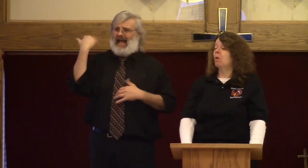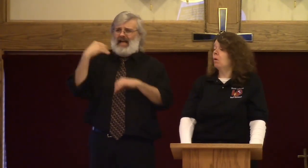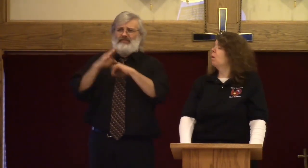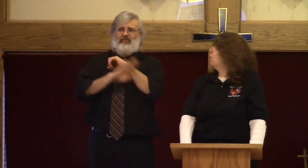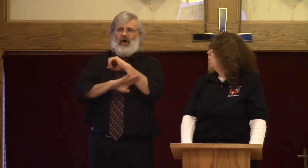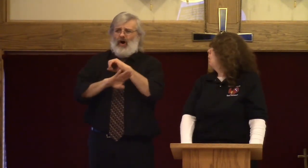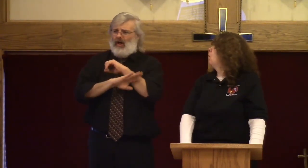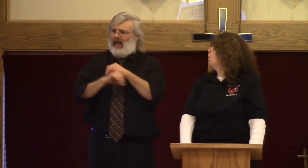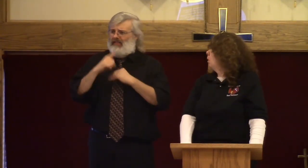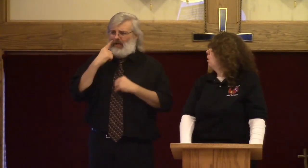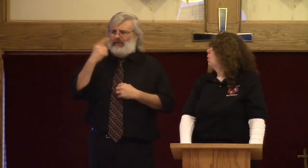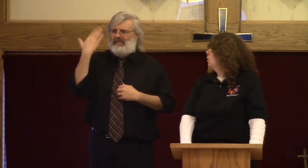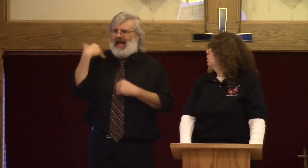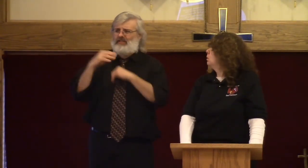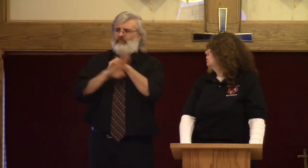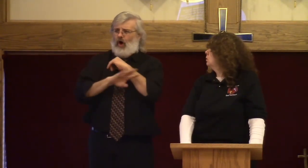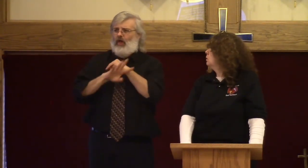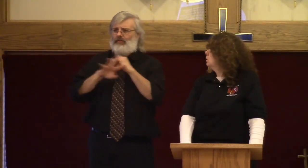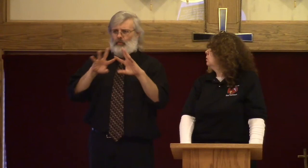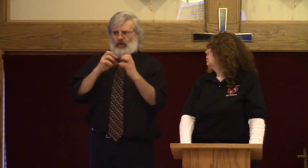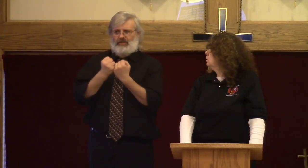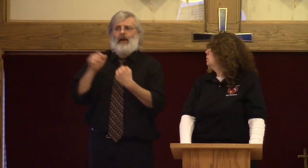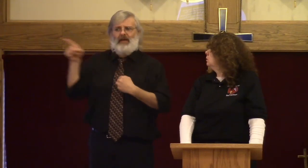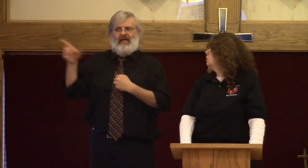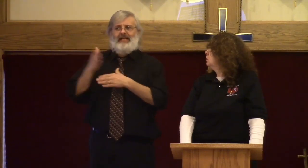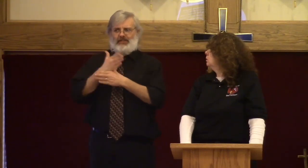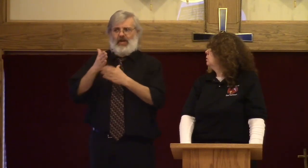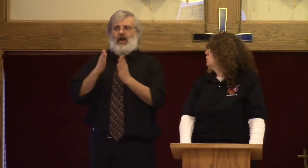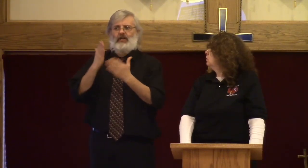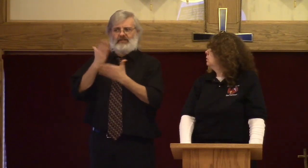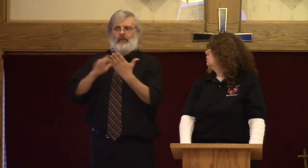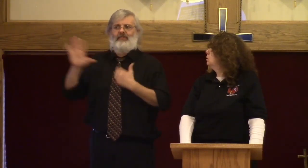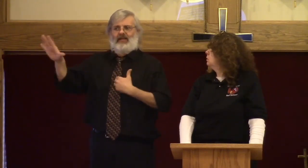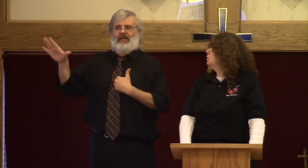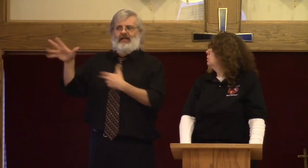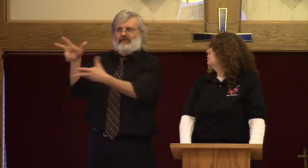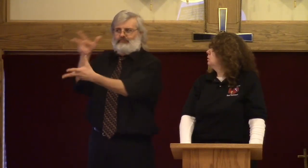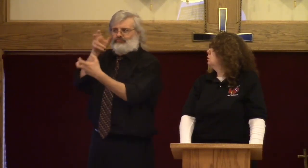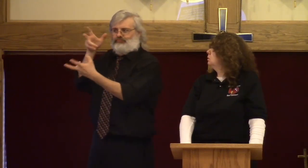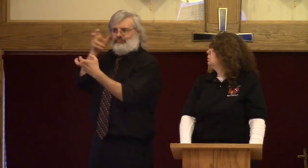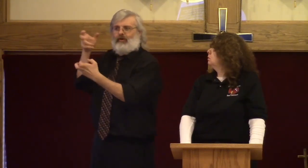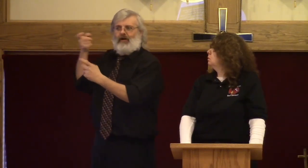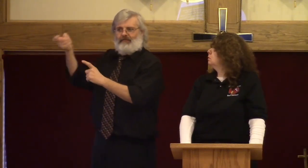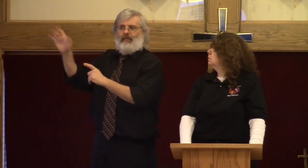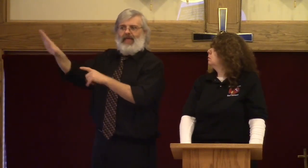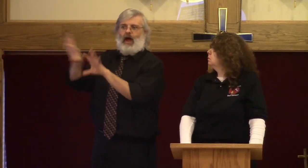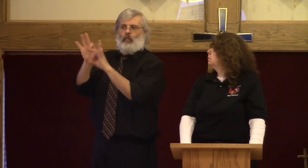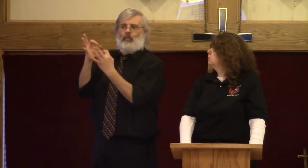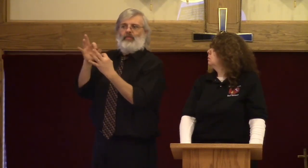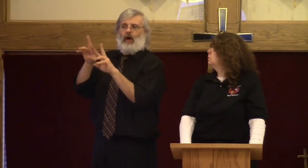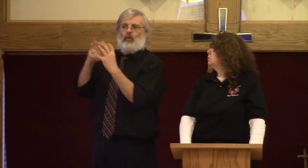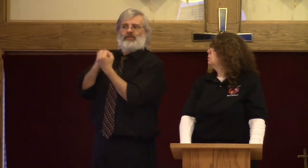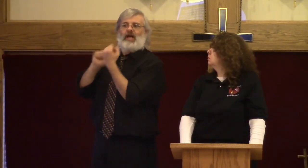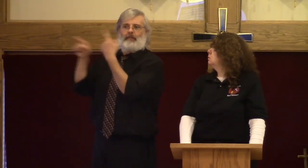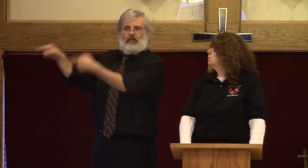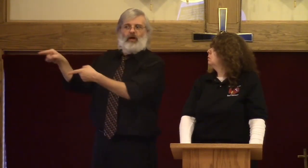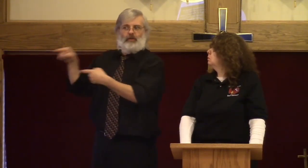Last fall, I think it was last fall at the workshop, he shared some of his from that workshop he went to. So